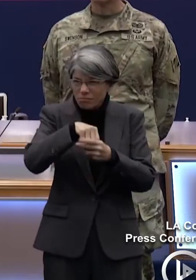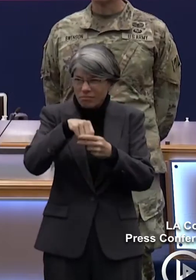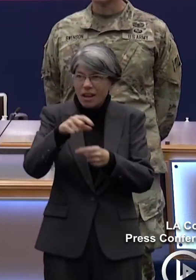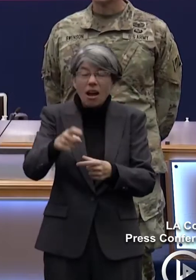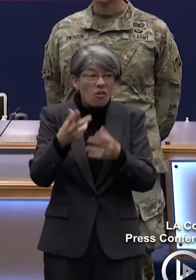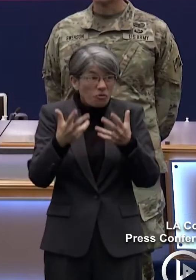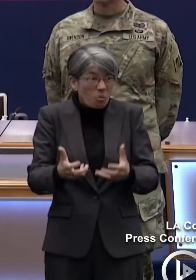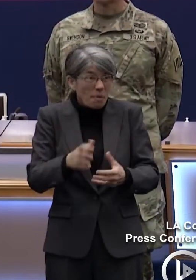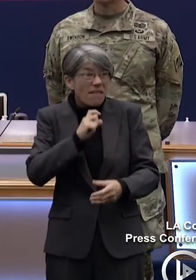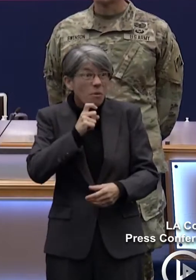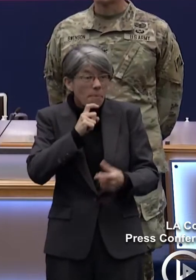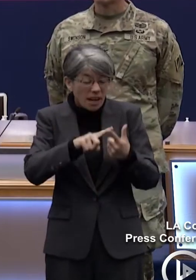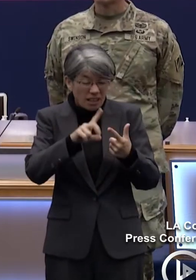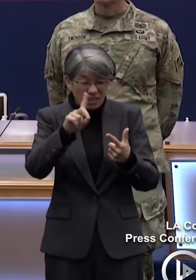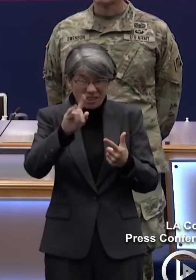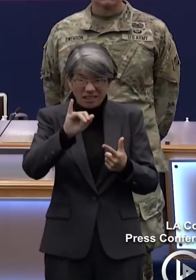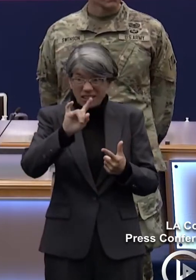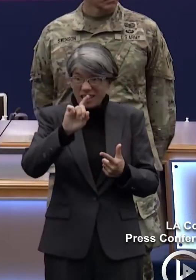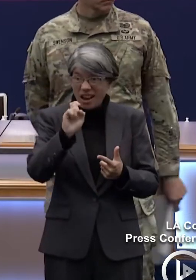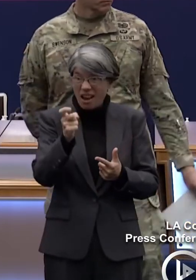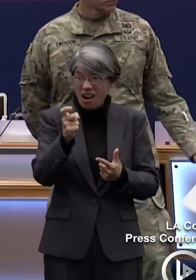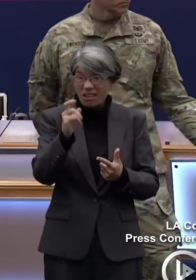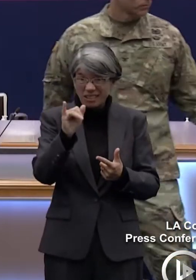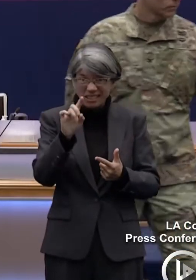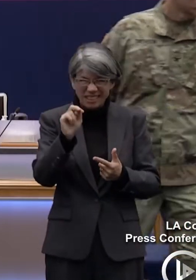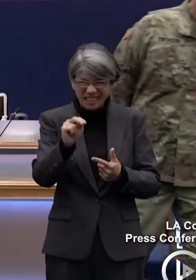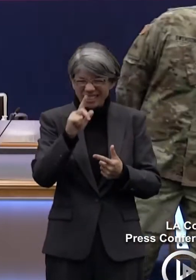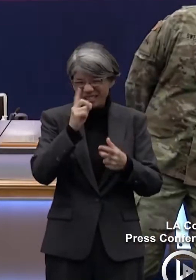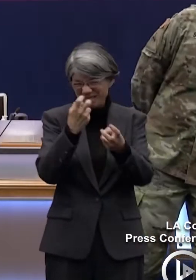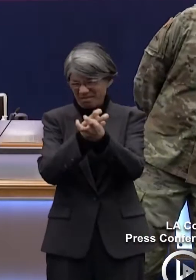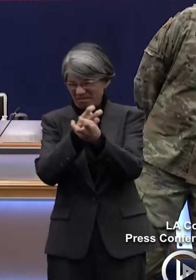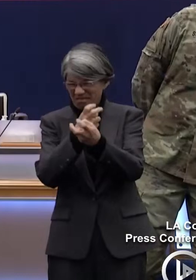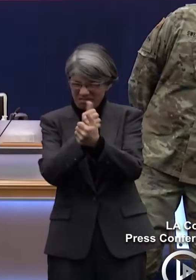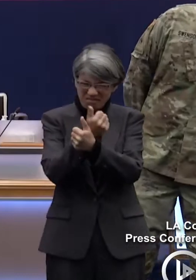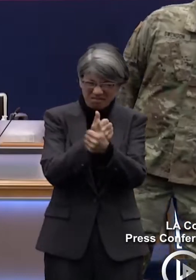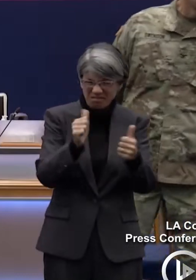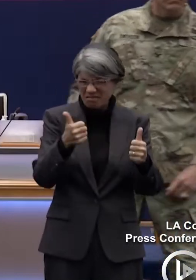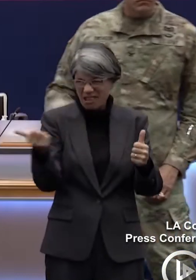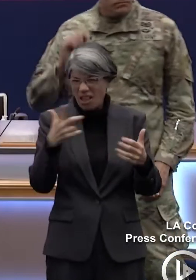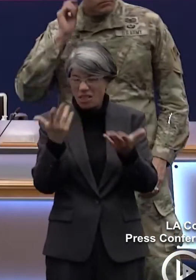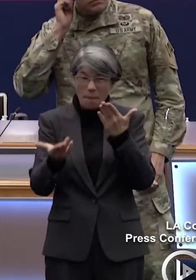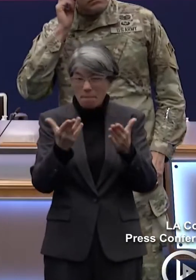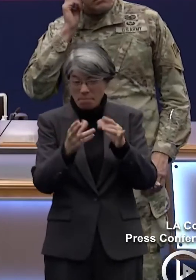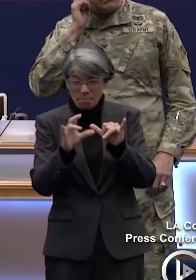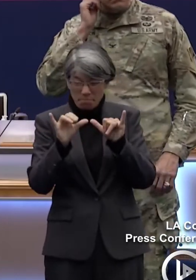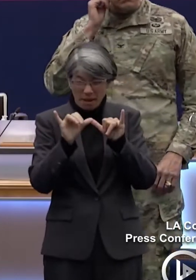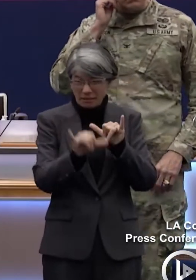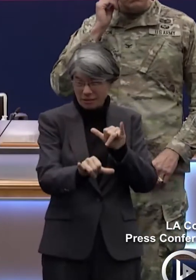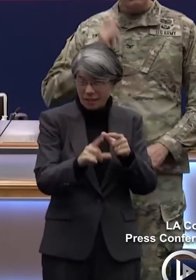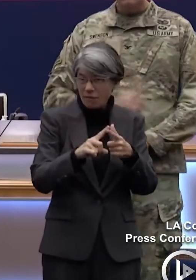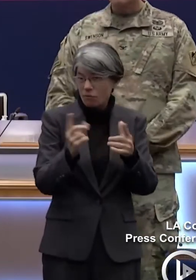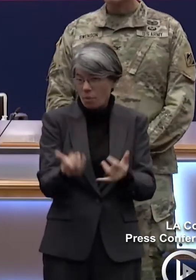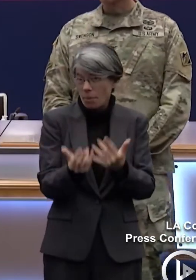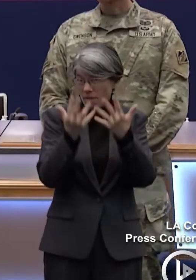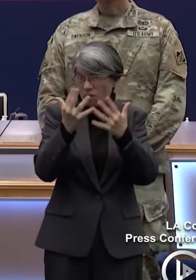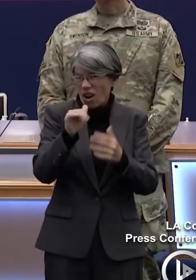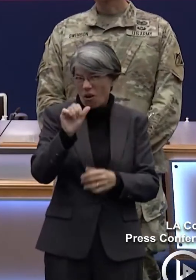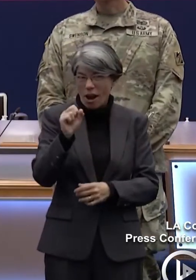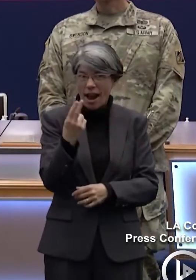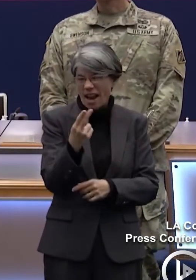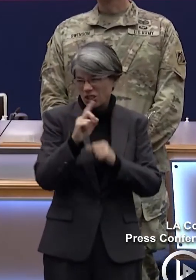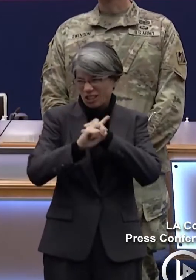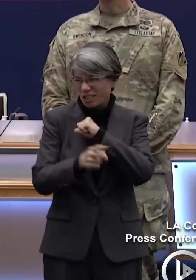heavy metals, dioxins, and other toxic residues that may have settled from the wildfire ash